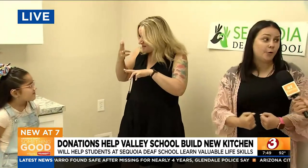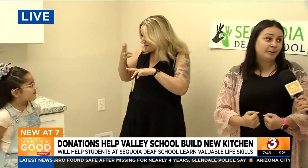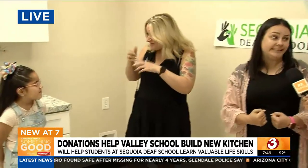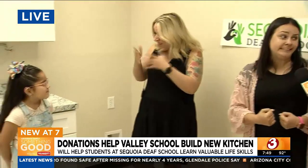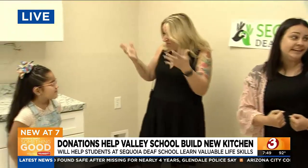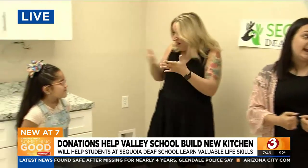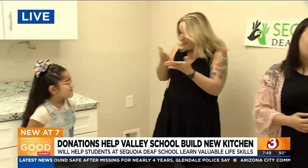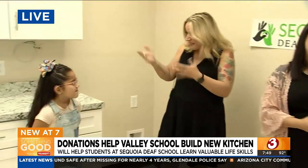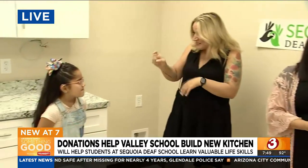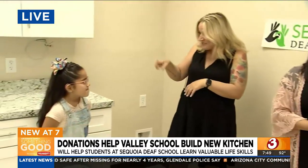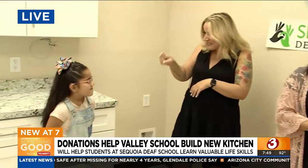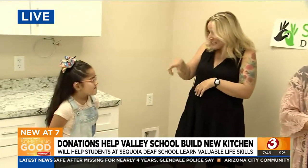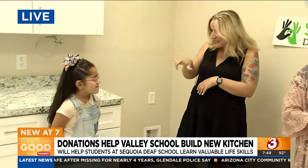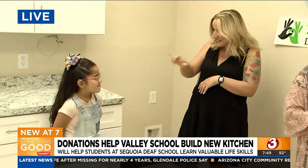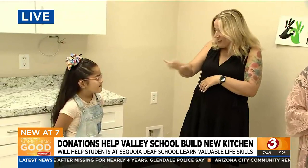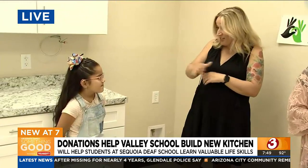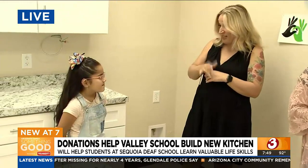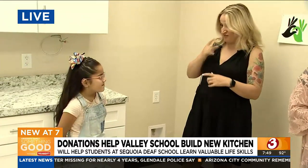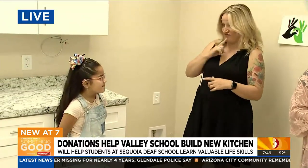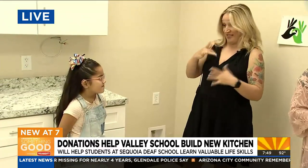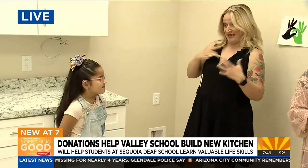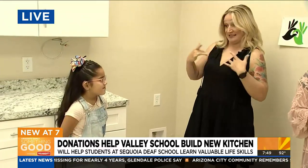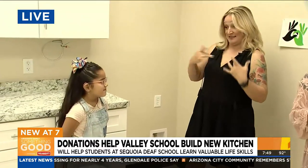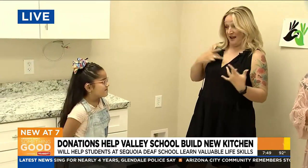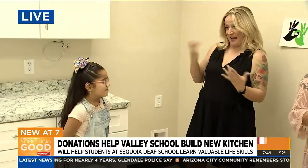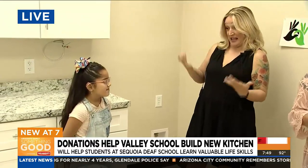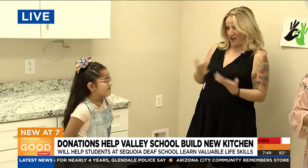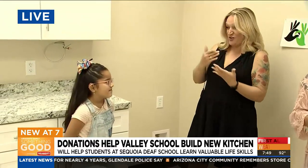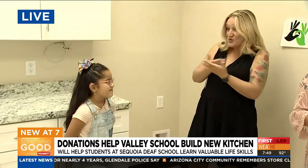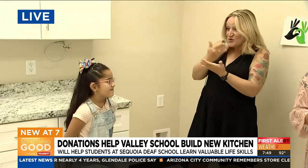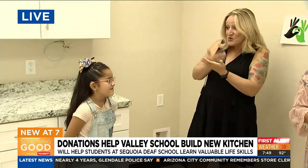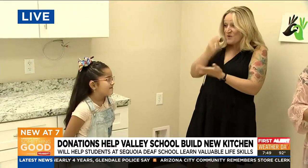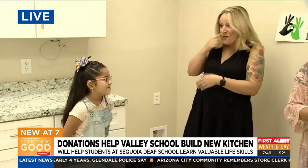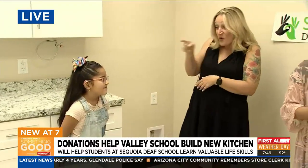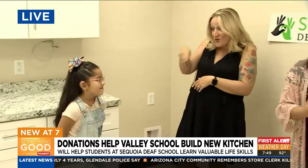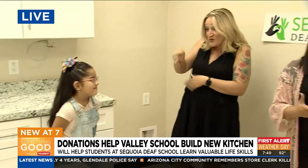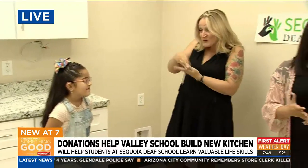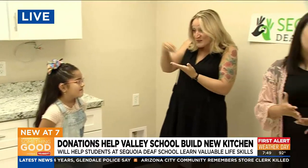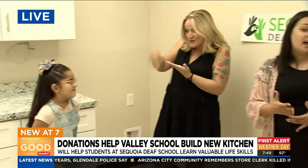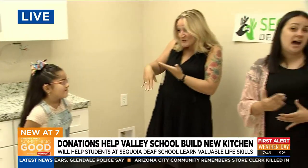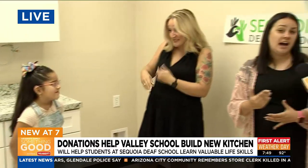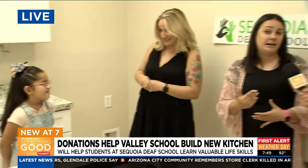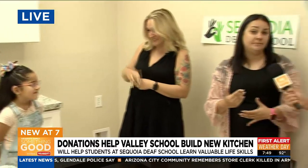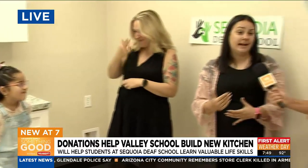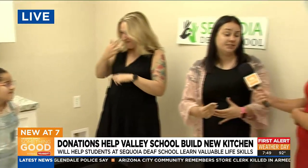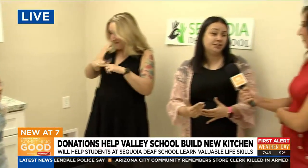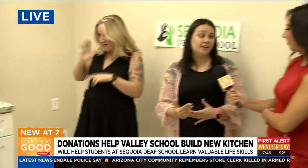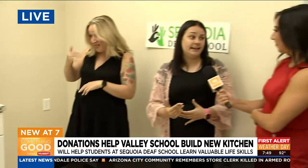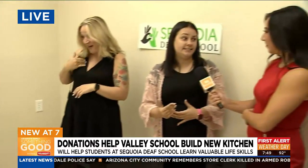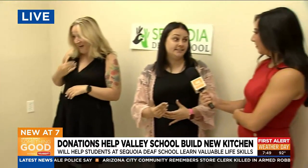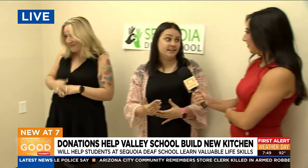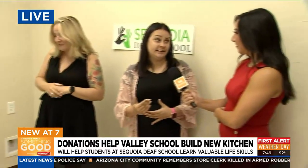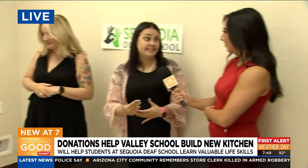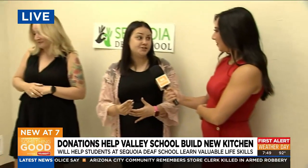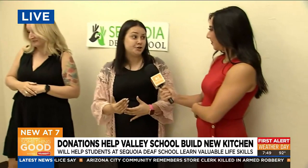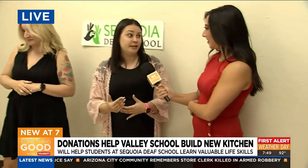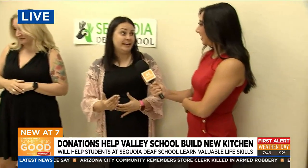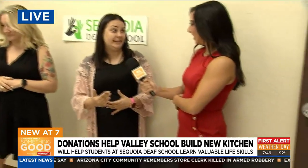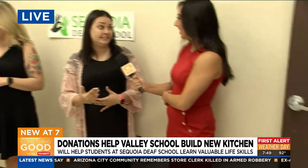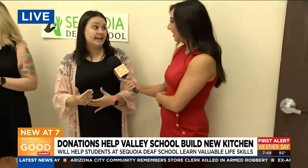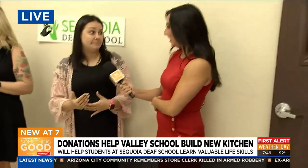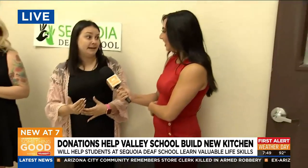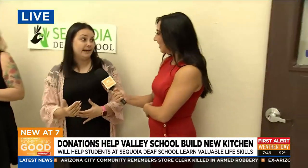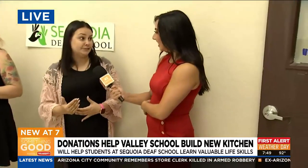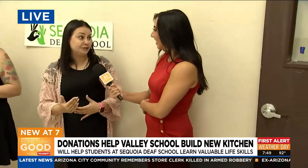this year rolling. It's really exciting to have all these new things happening for the kids. Last year, I got to teach